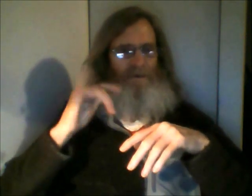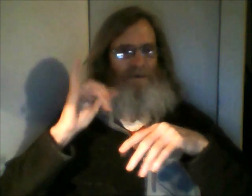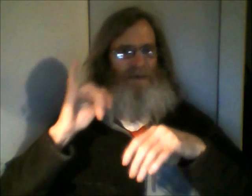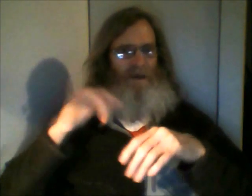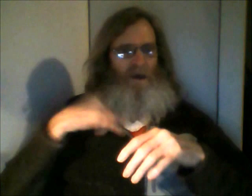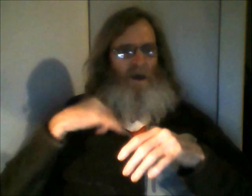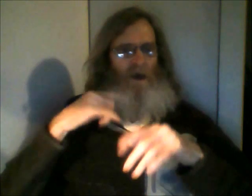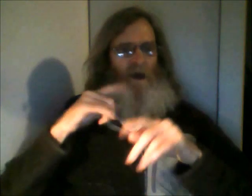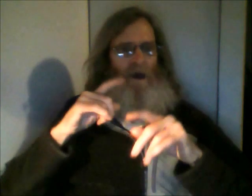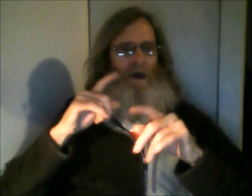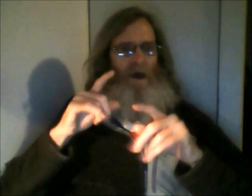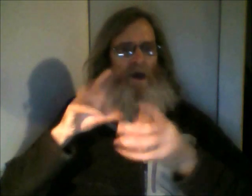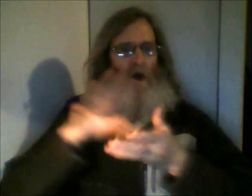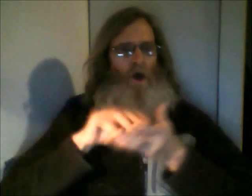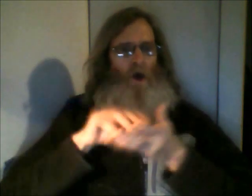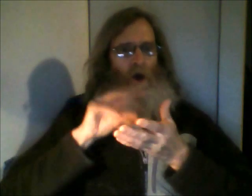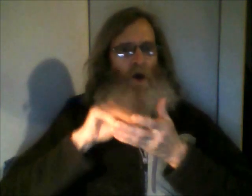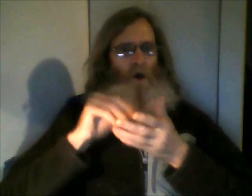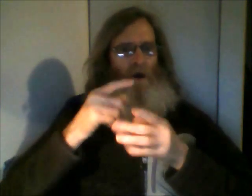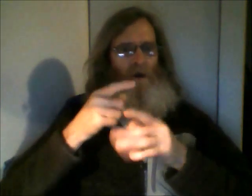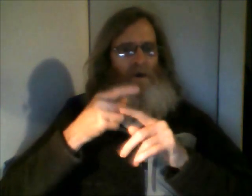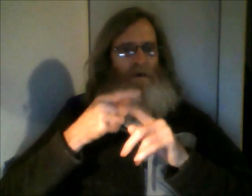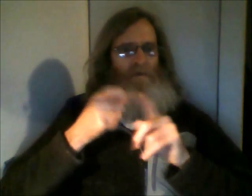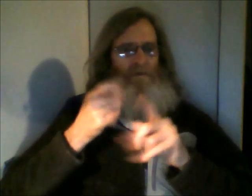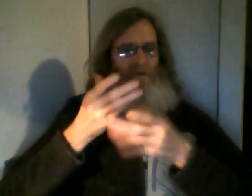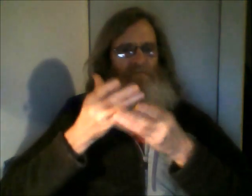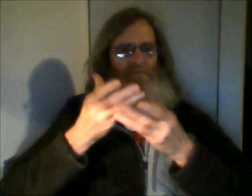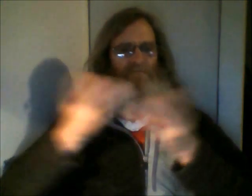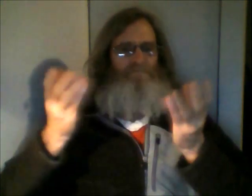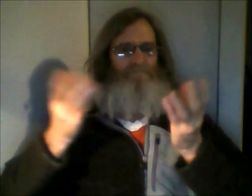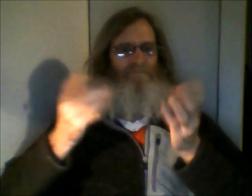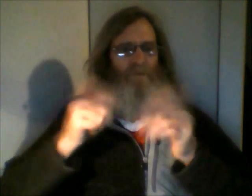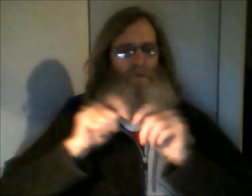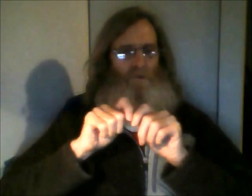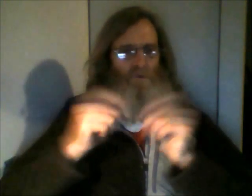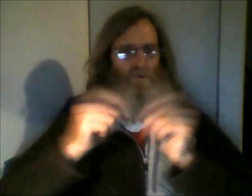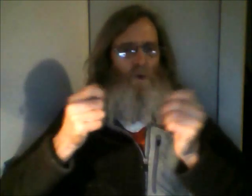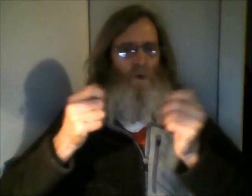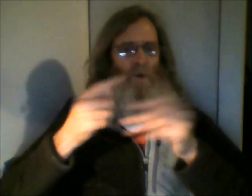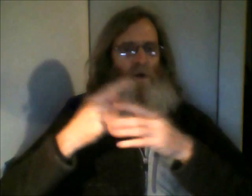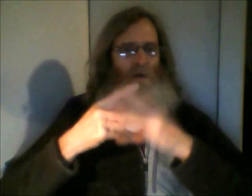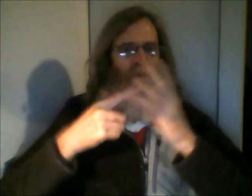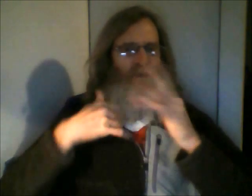go. It is ready to go. You go for a burn? I think we should.